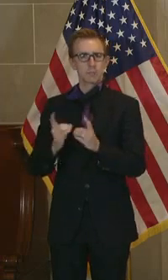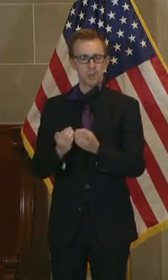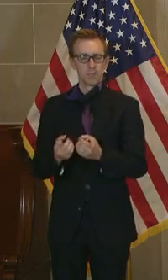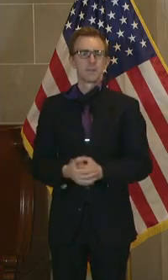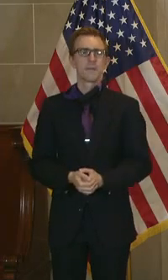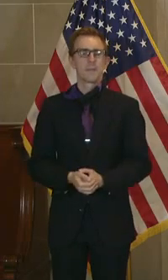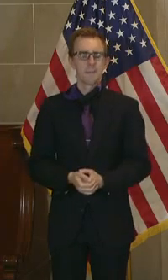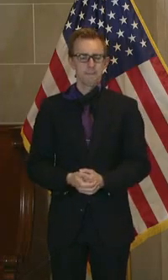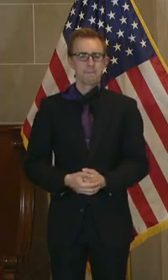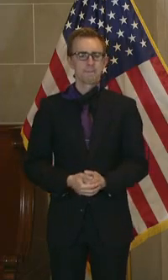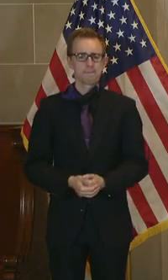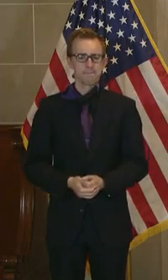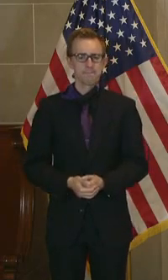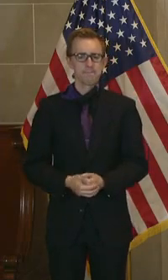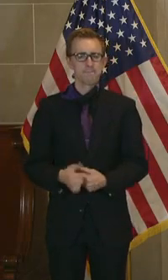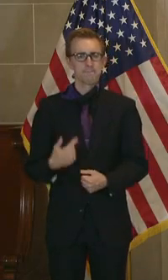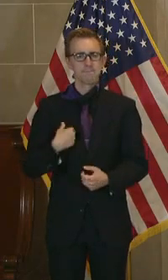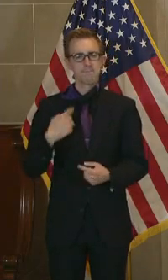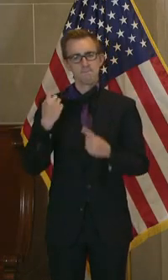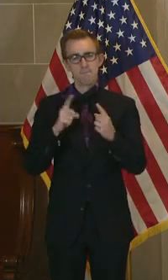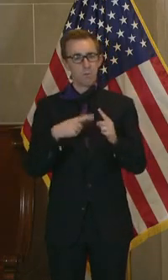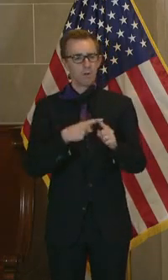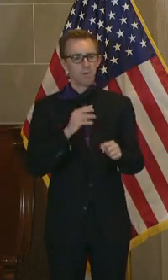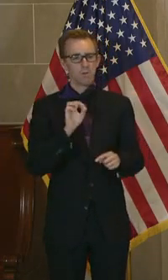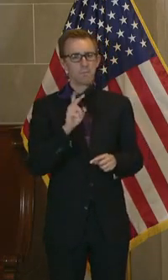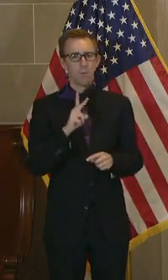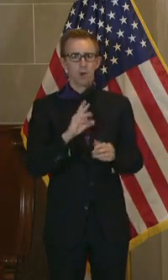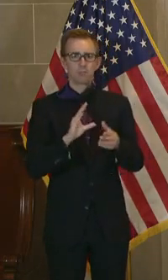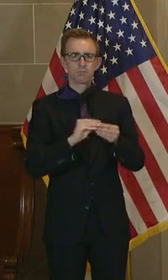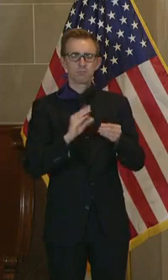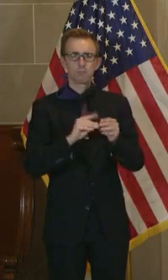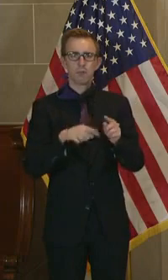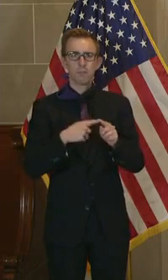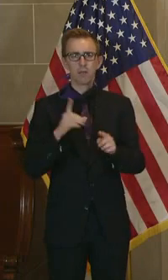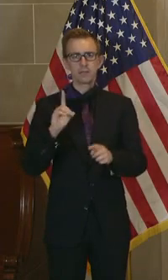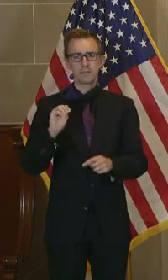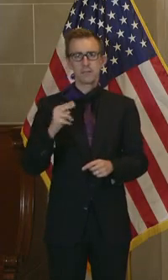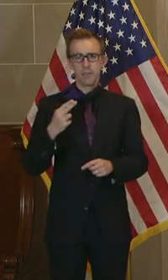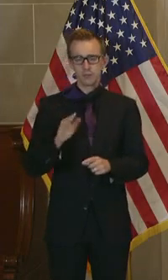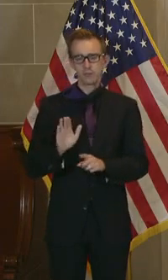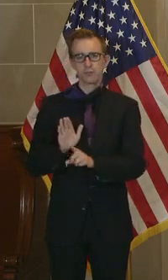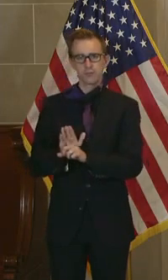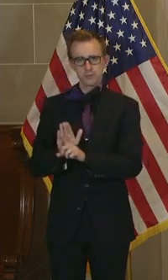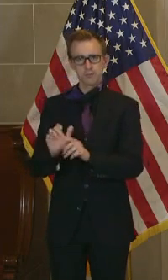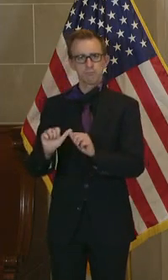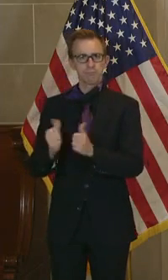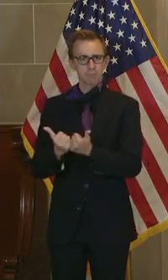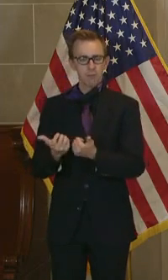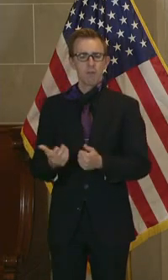I couldn't help but think when Mark was up here talking about the Department of Mental Health of